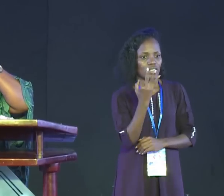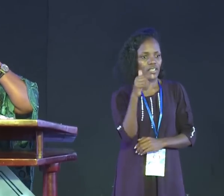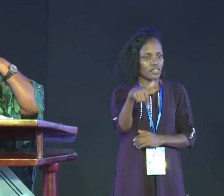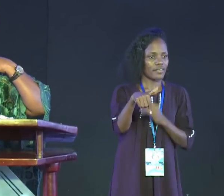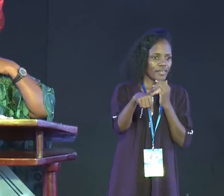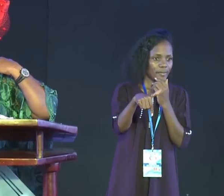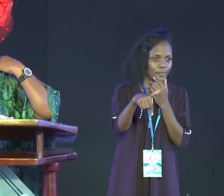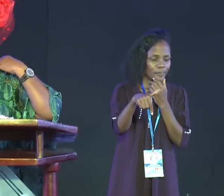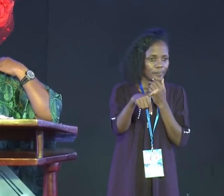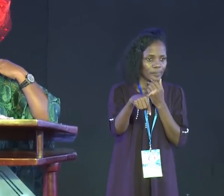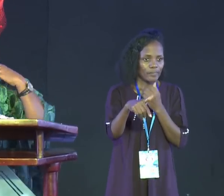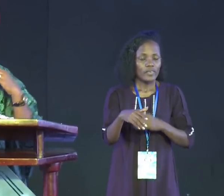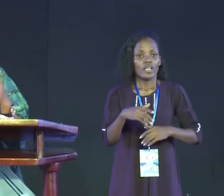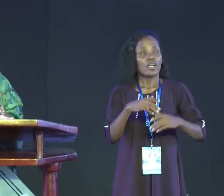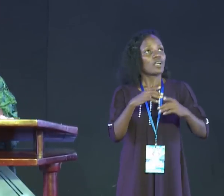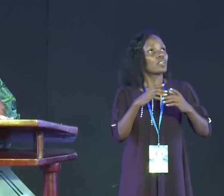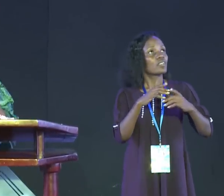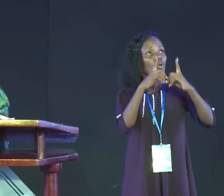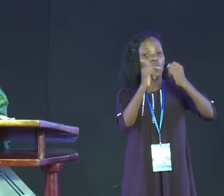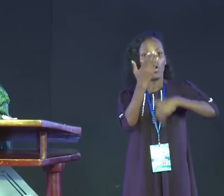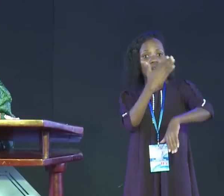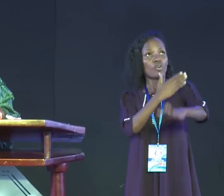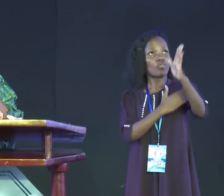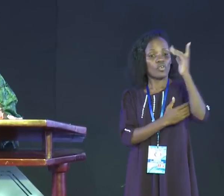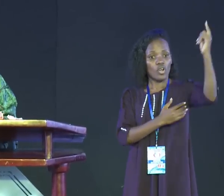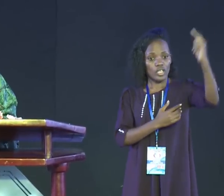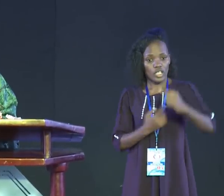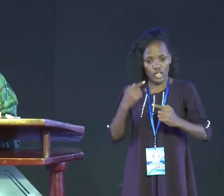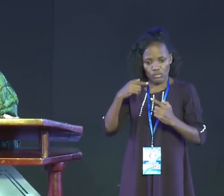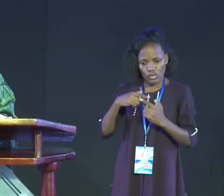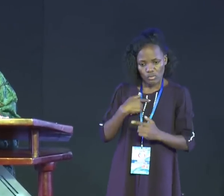The hand of the Lord came upon me and brought me out